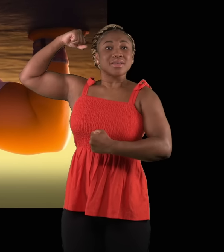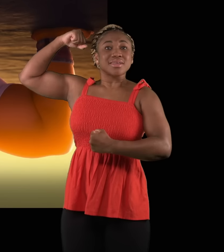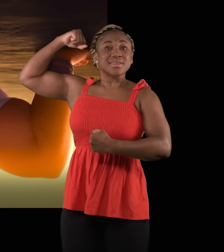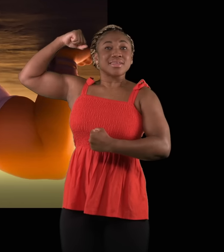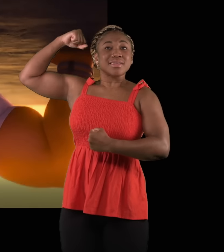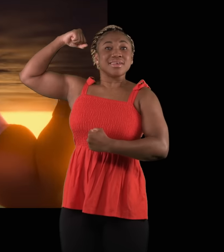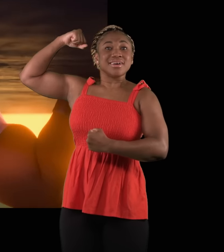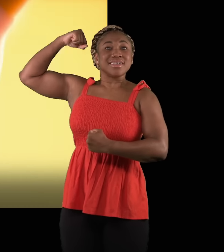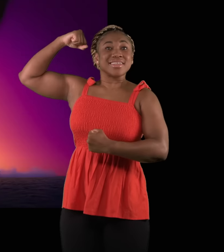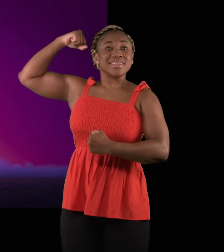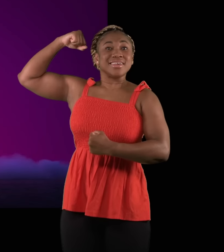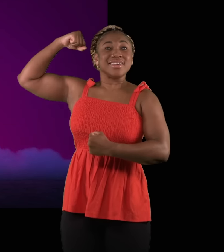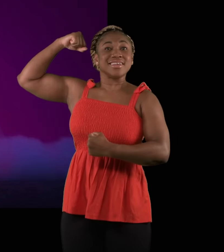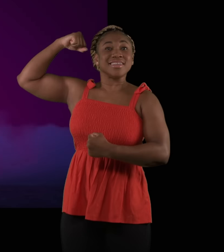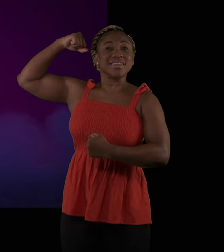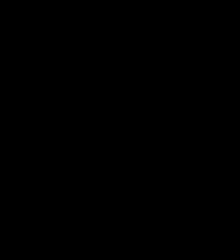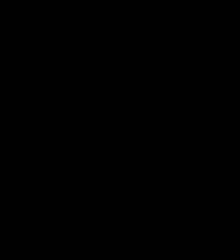No mistakes. No pressure.